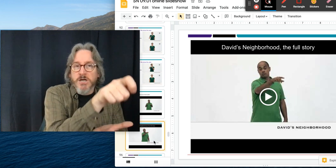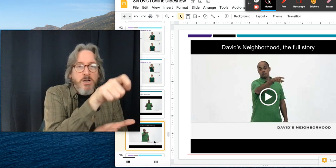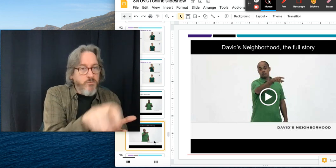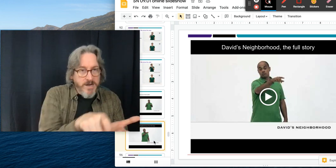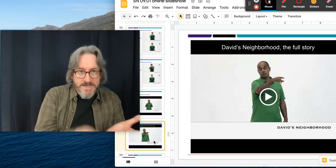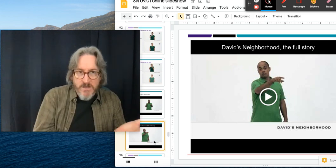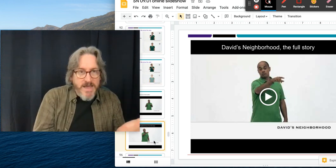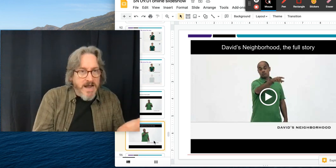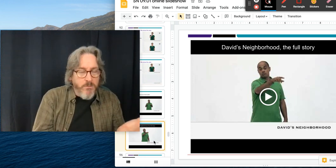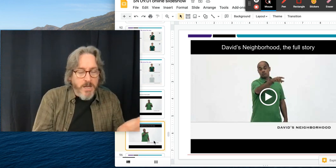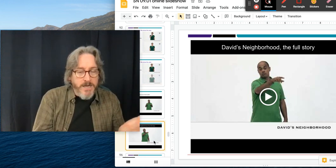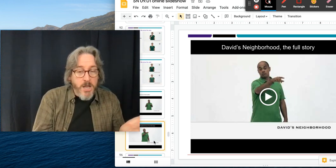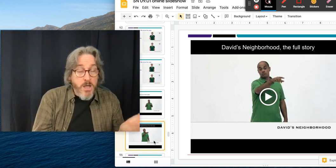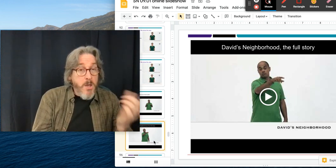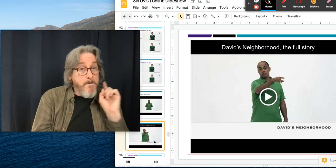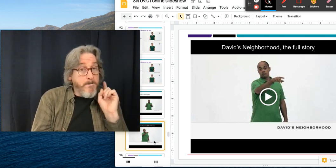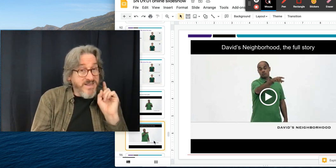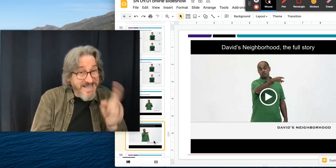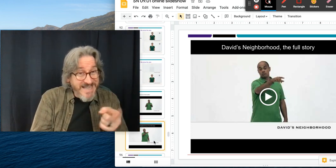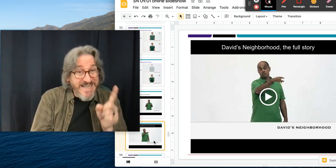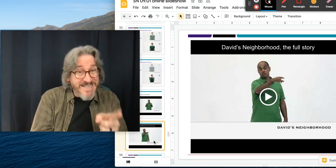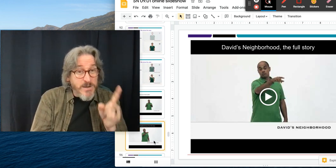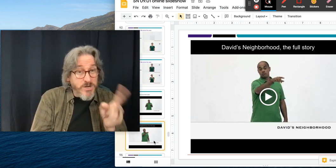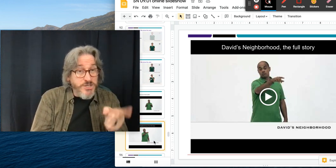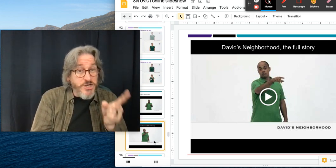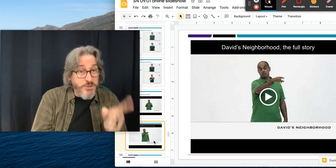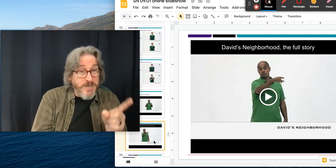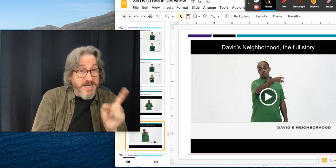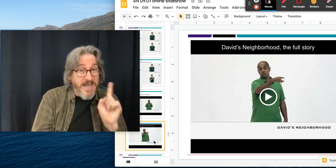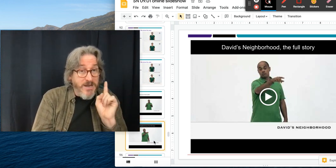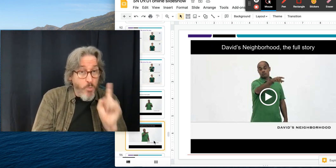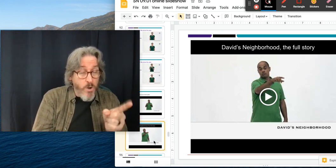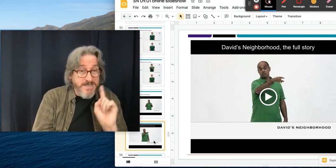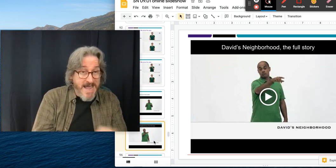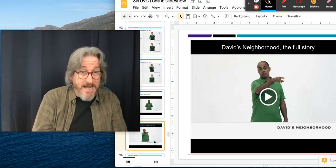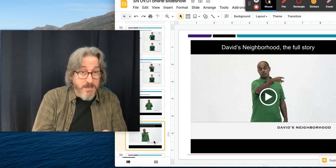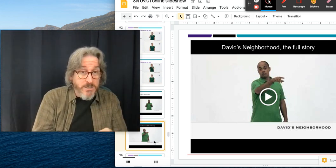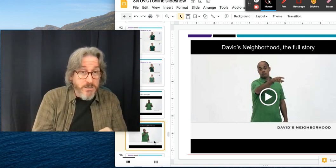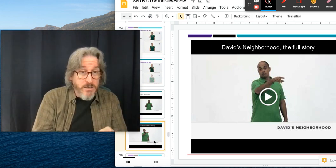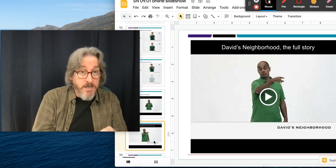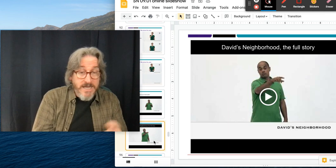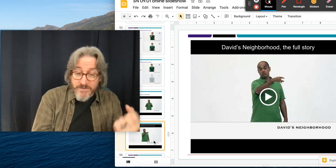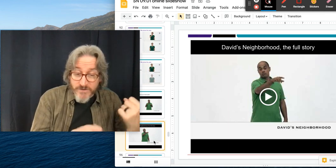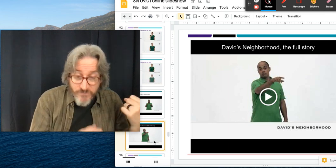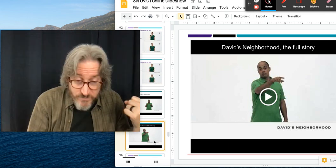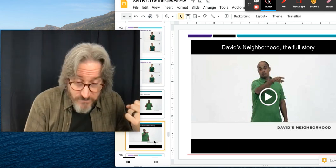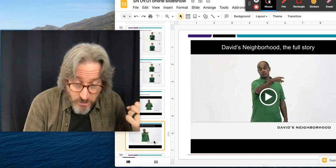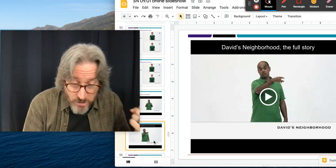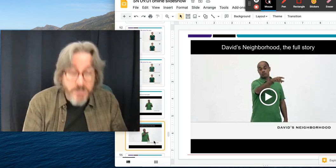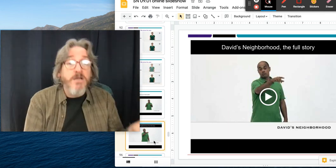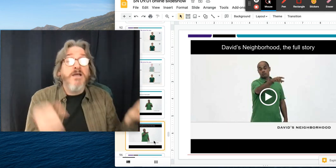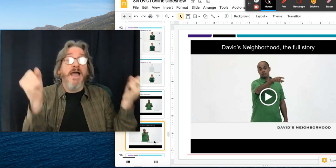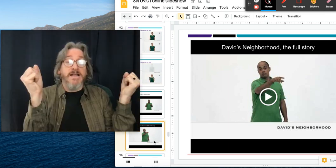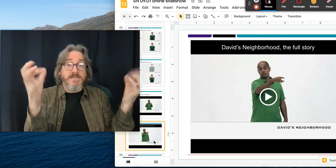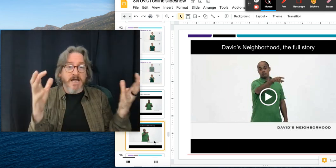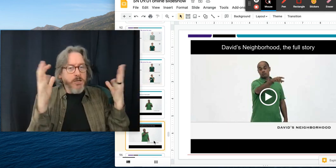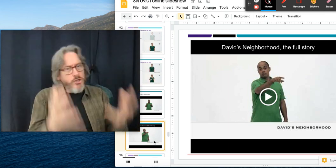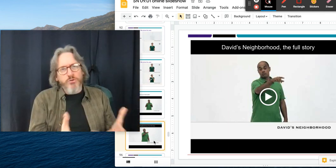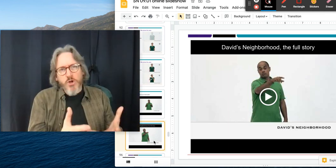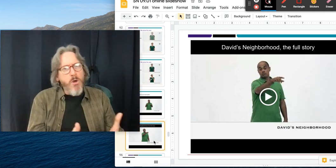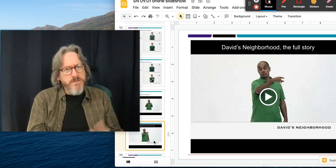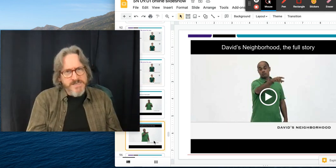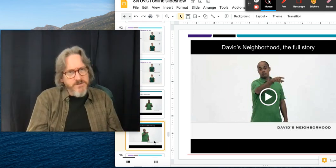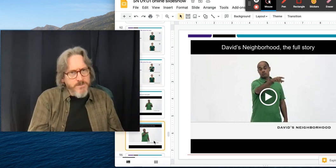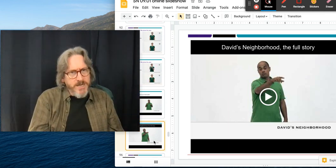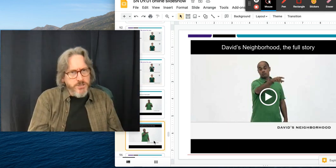you to just write down that outline. But the key is I want you to do it in one take. Even if you have to look and sign,